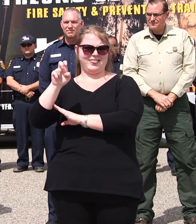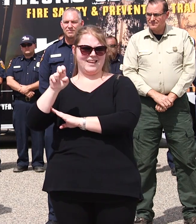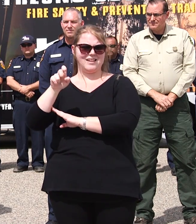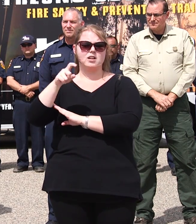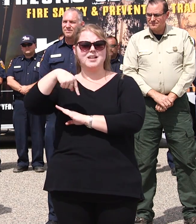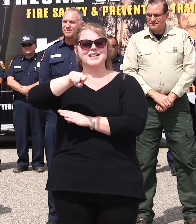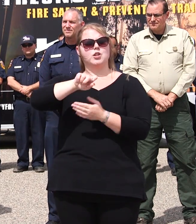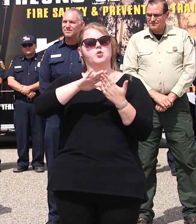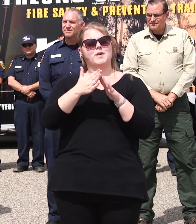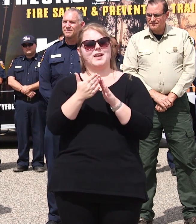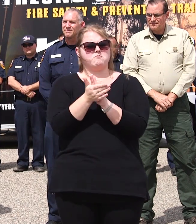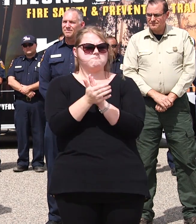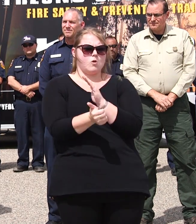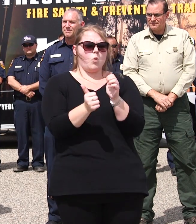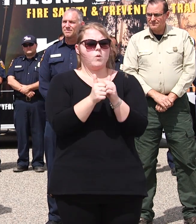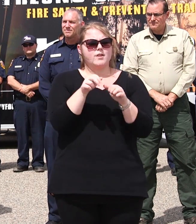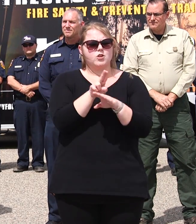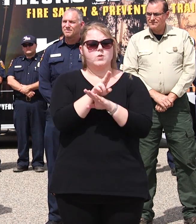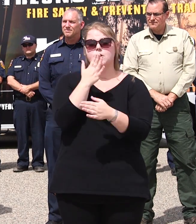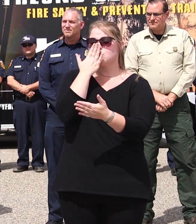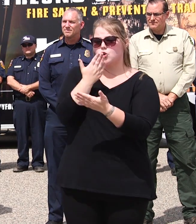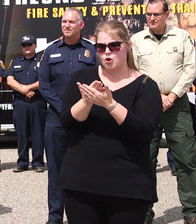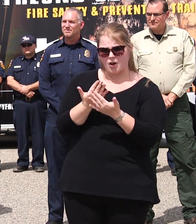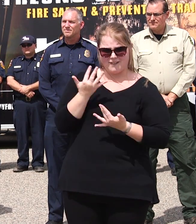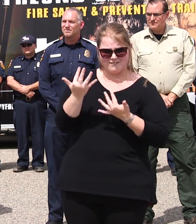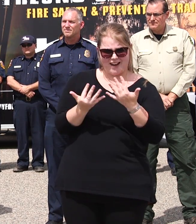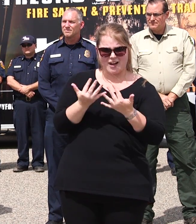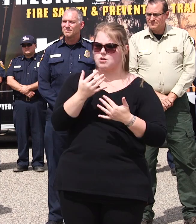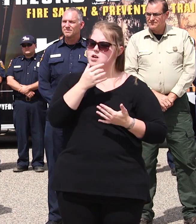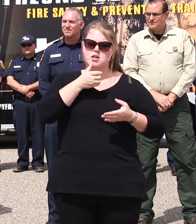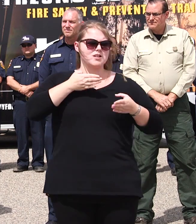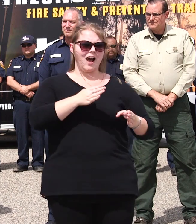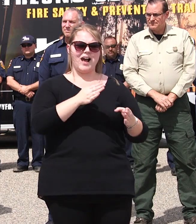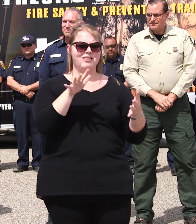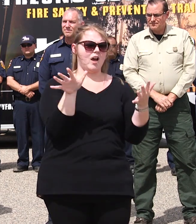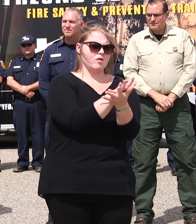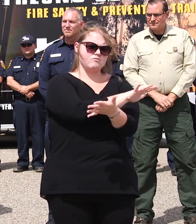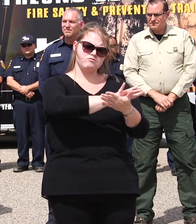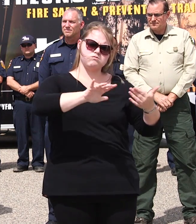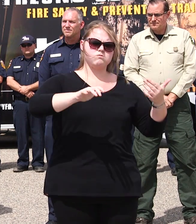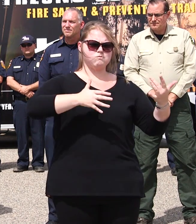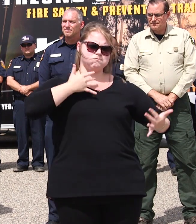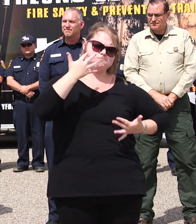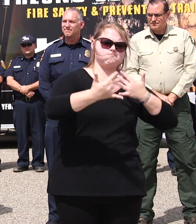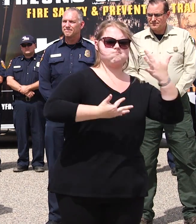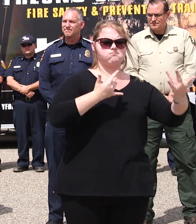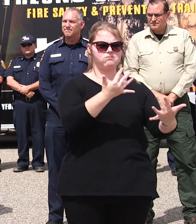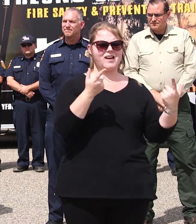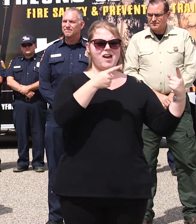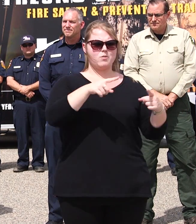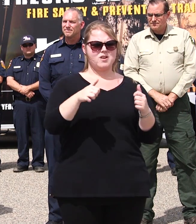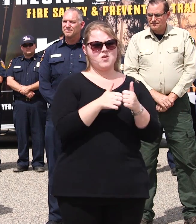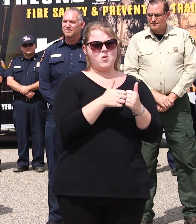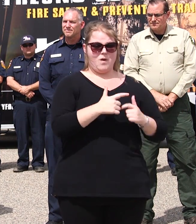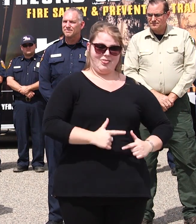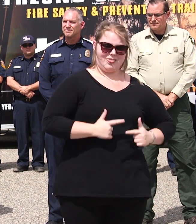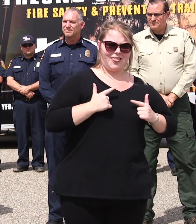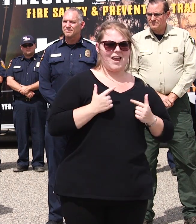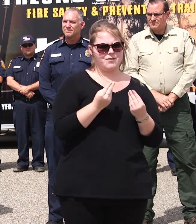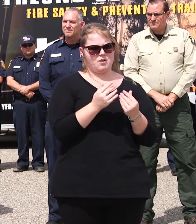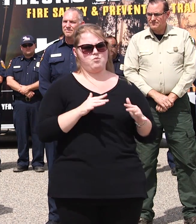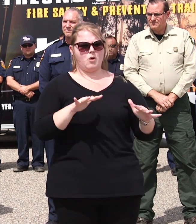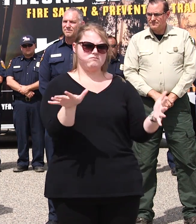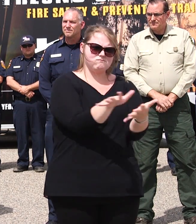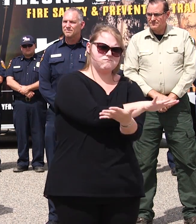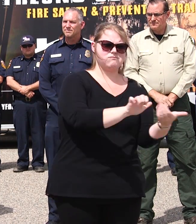using good fire instead of allowing the catastrophic wildfires that are destructive to the lives and property. And we look